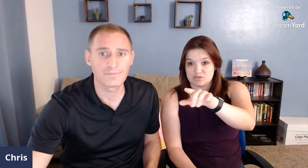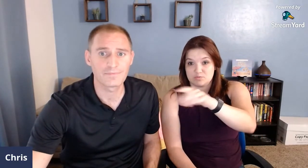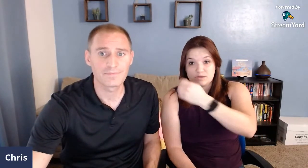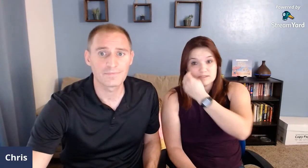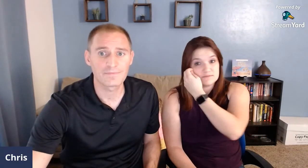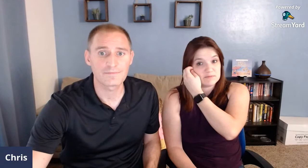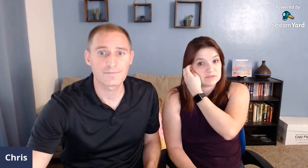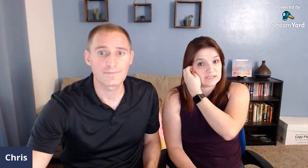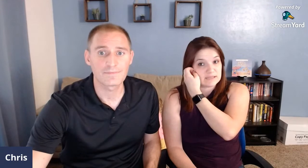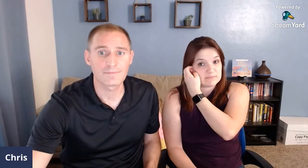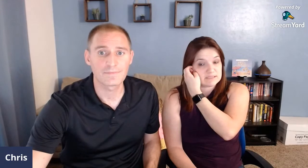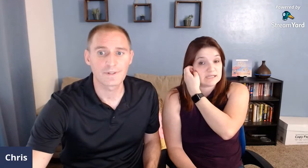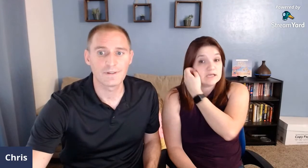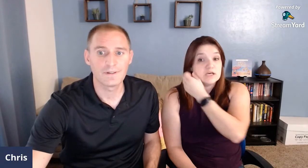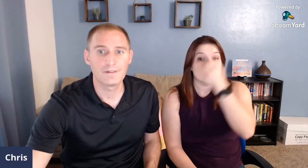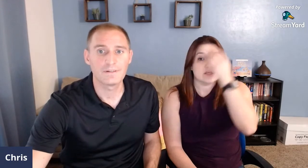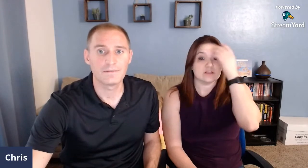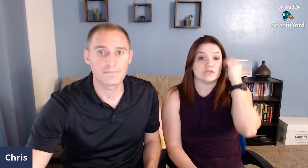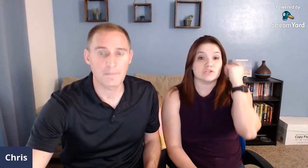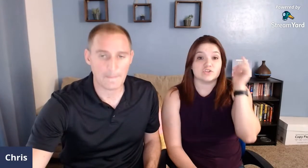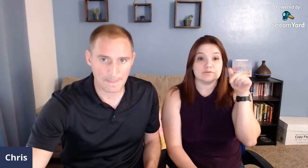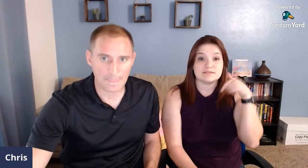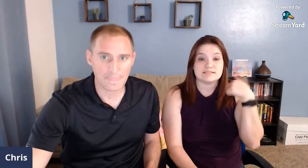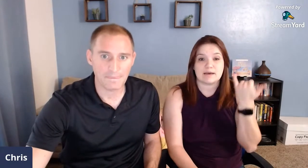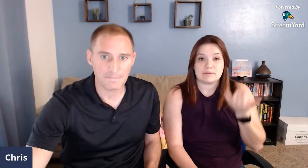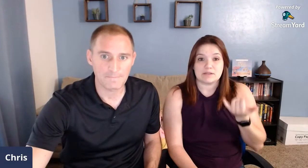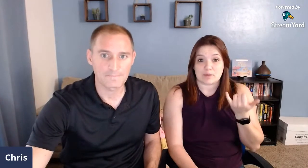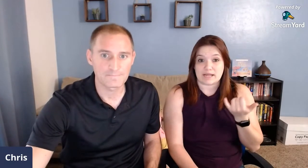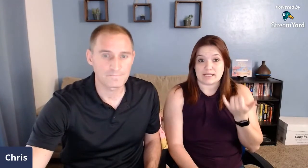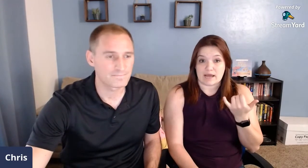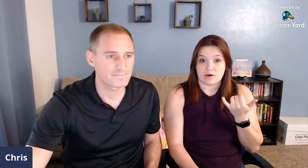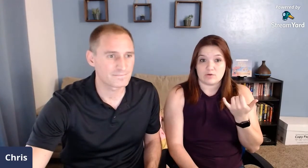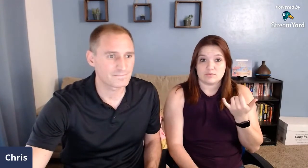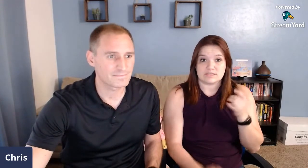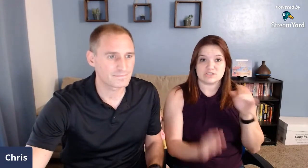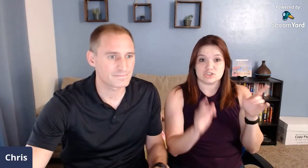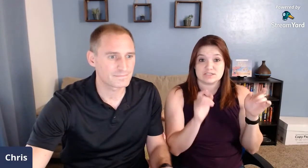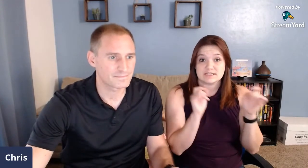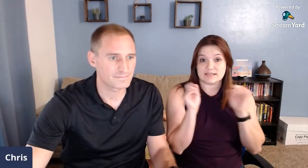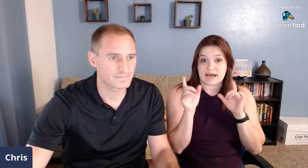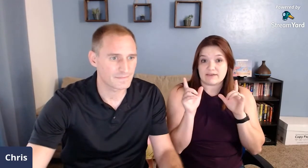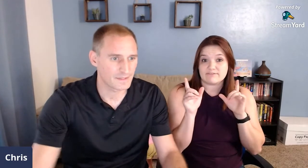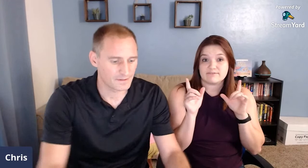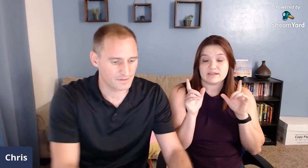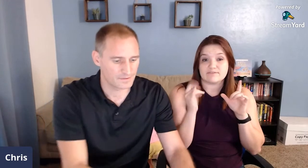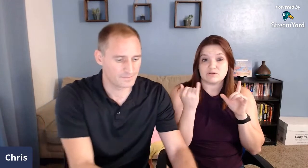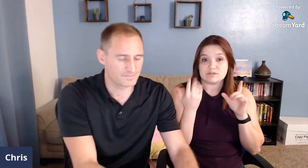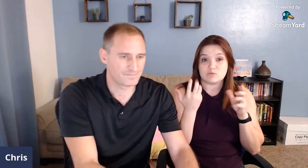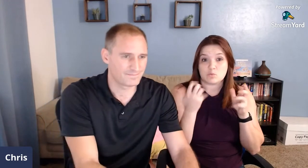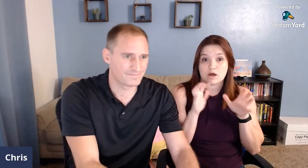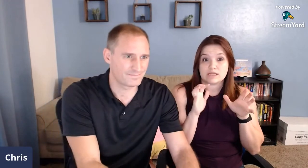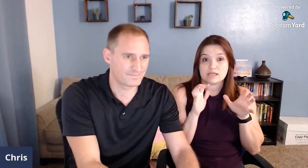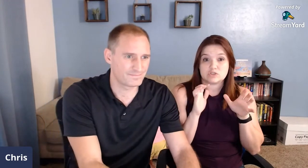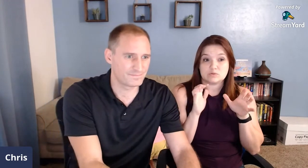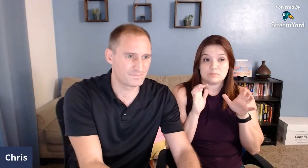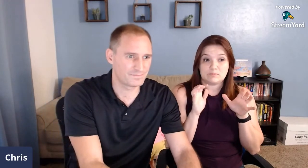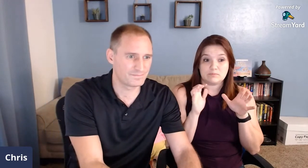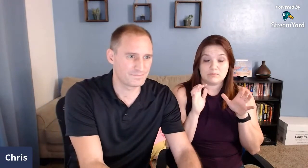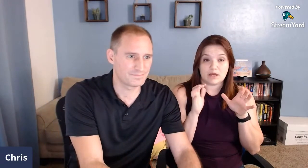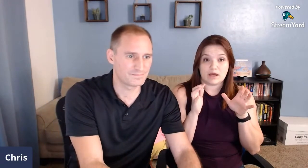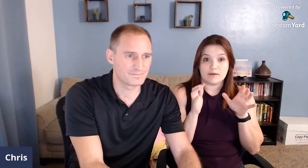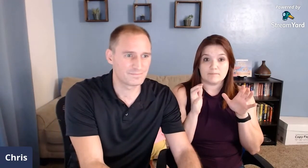at, the Zoom one? People think they missed it. The Zoom is happening right now. This is just the live feed if you didn't want